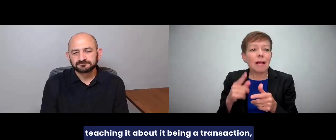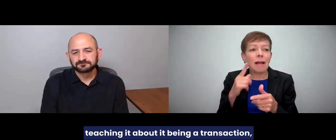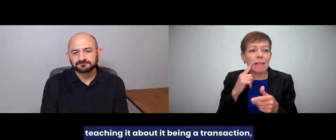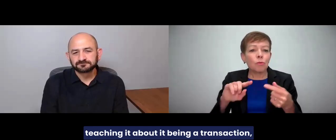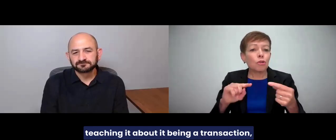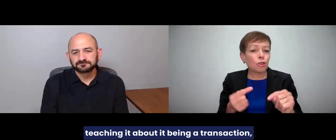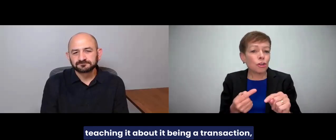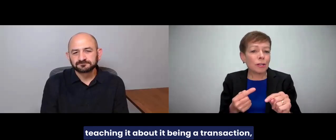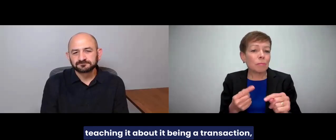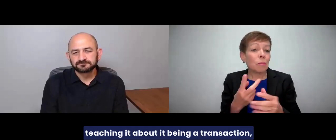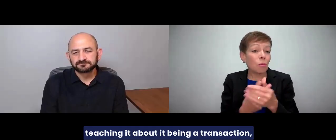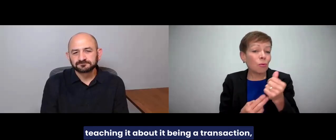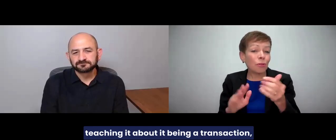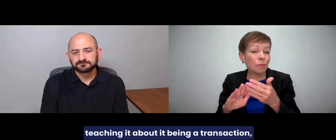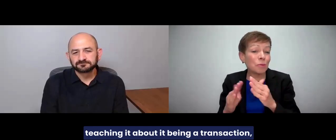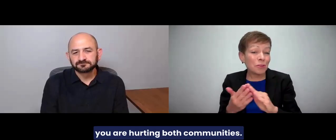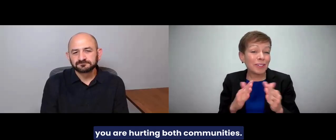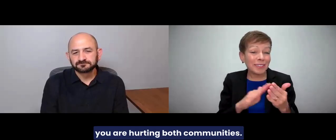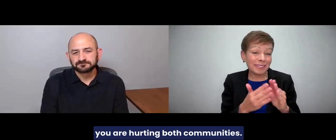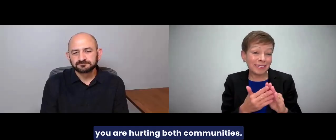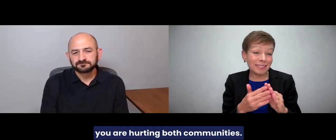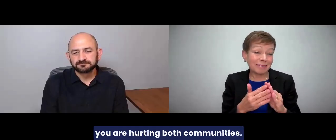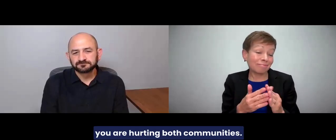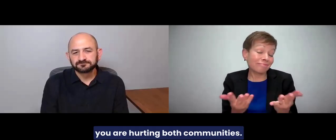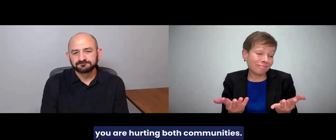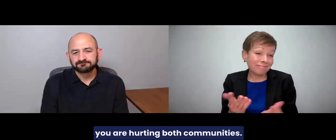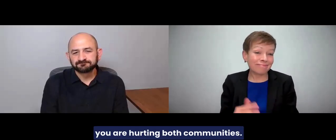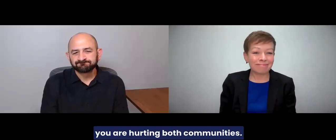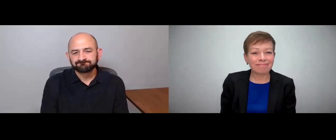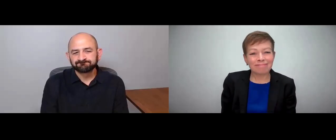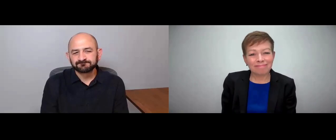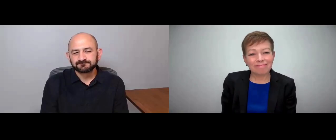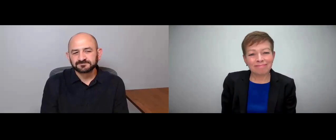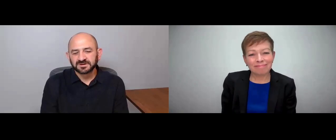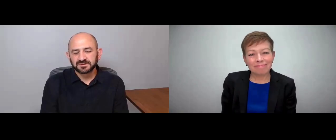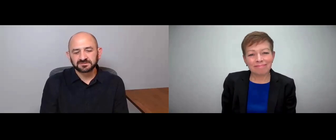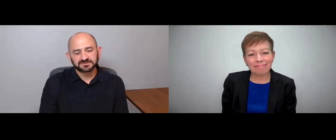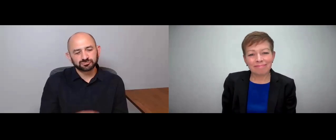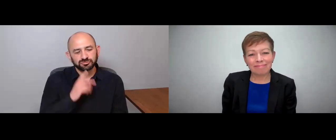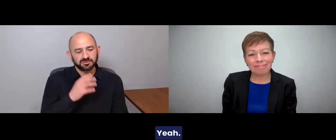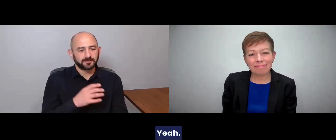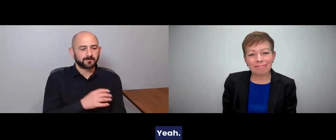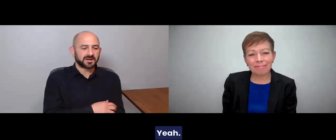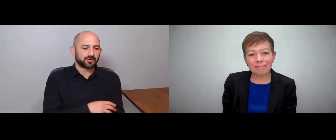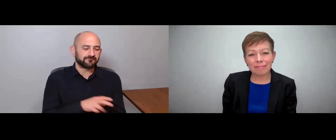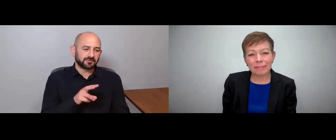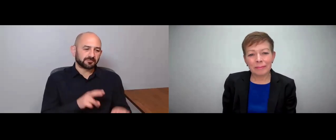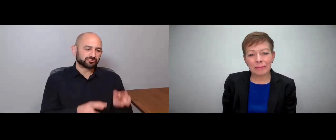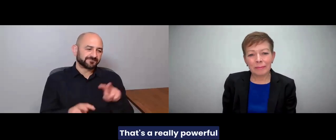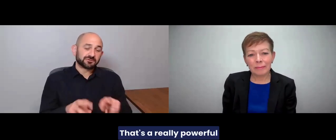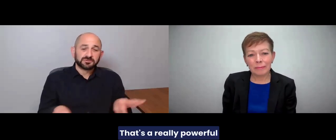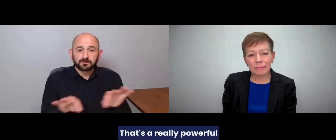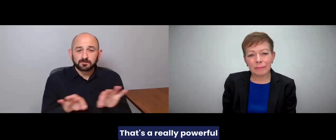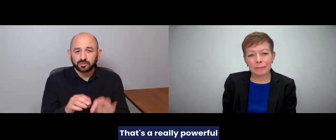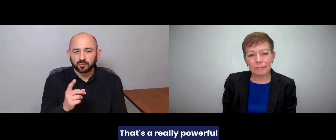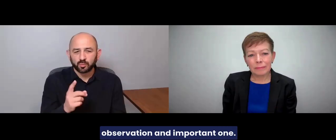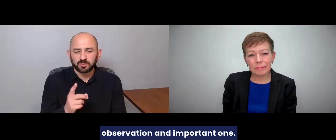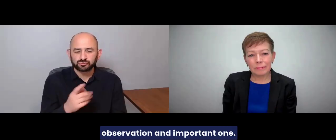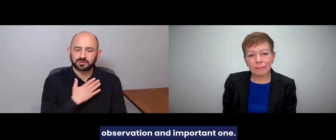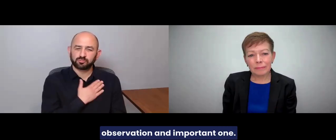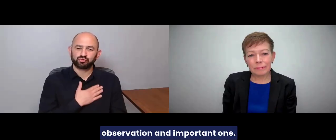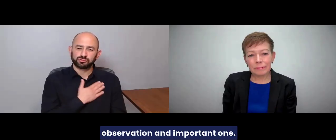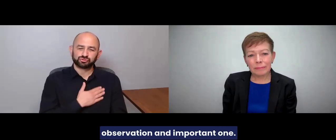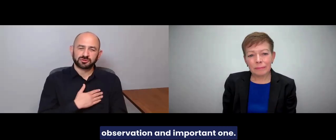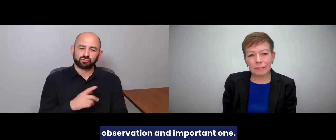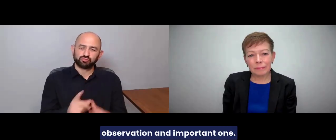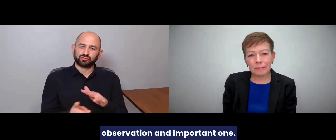about it being a transaction, you are hurting both communities. Yeah, well, that's a really powerful